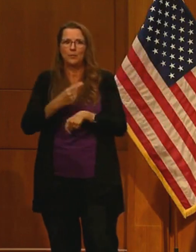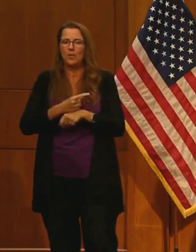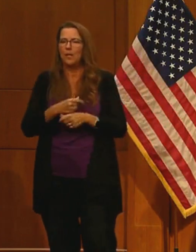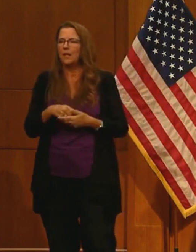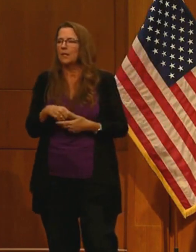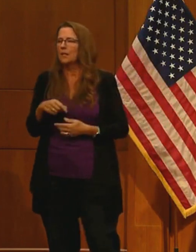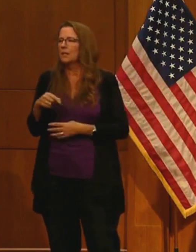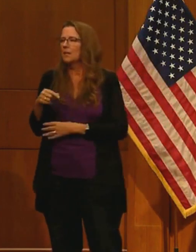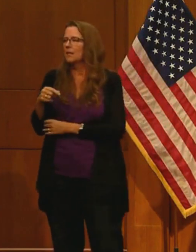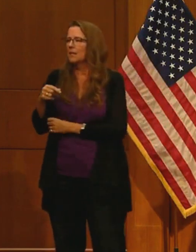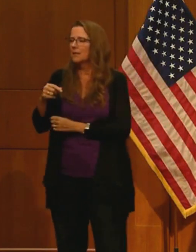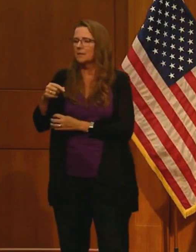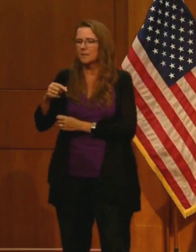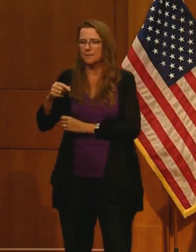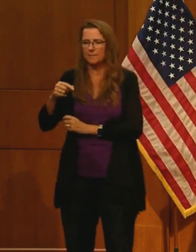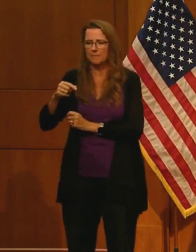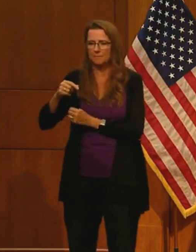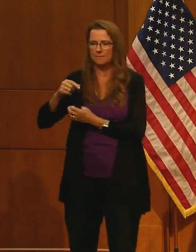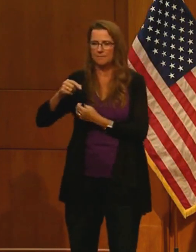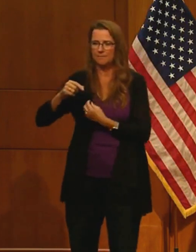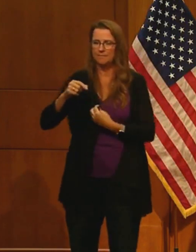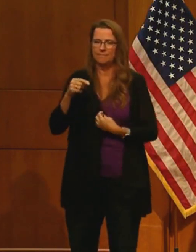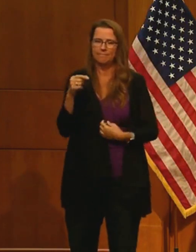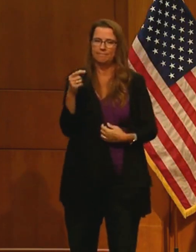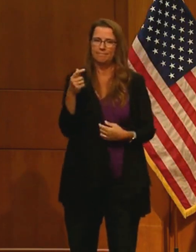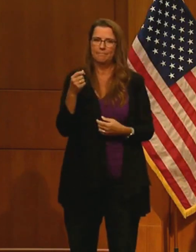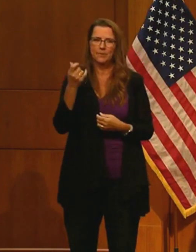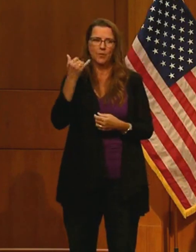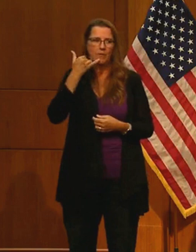Okay, do we have David McGee with the Bristol Herald Courier?